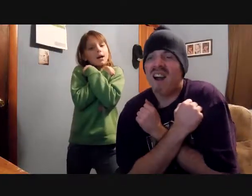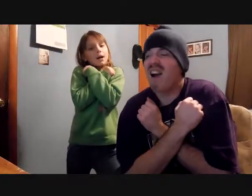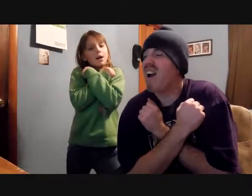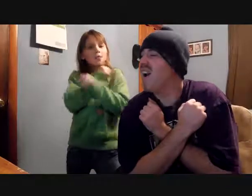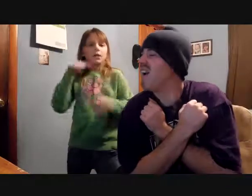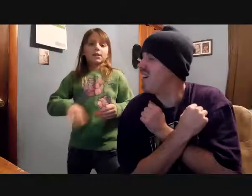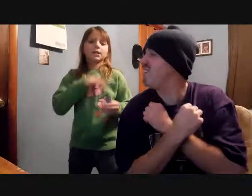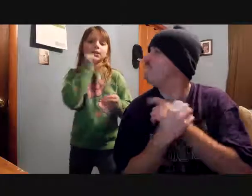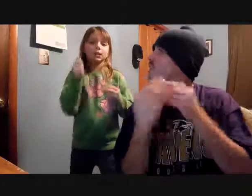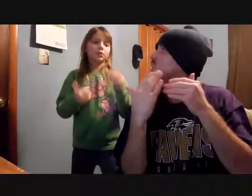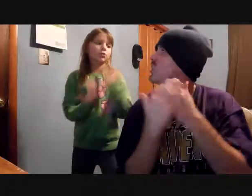Glute